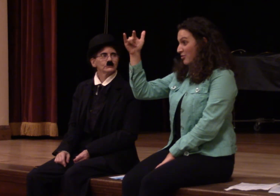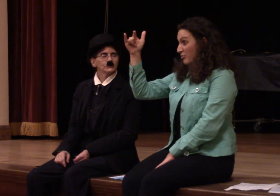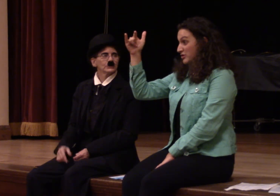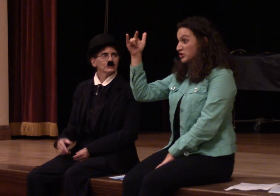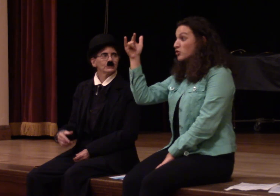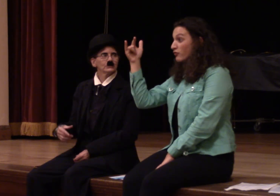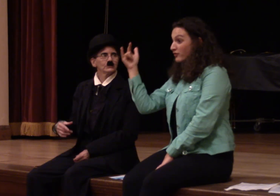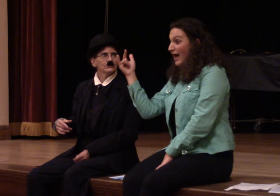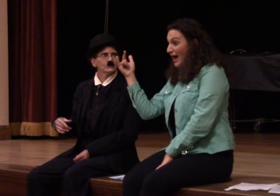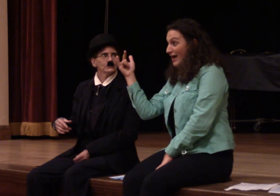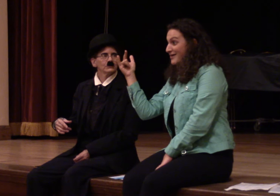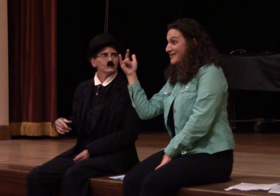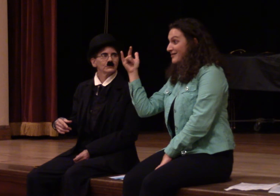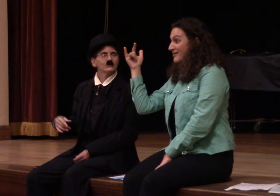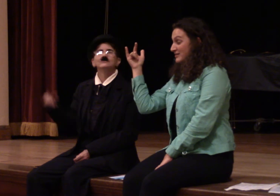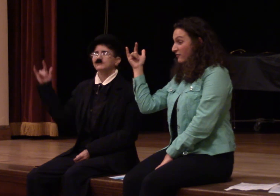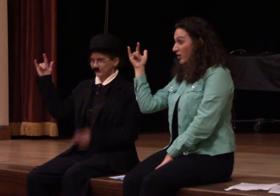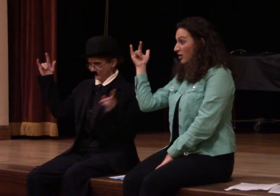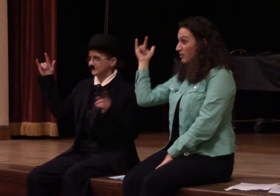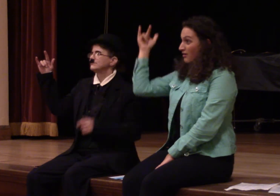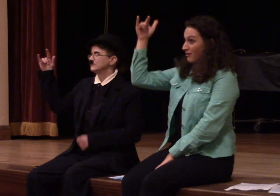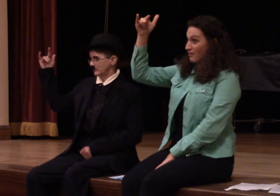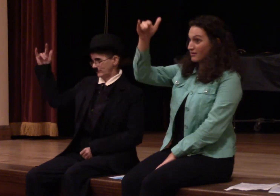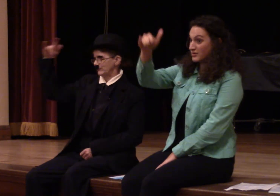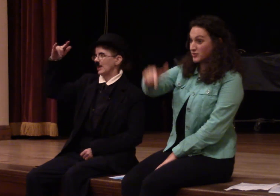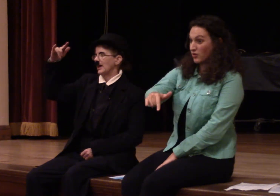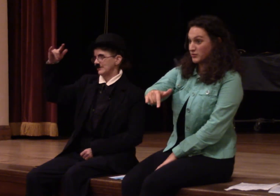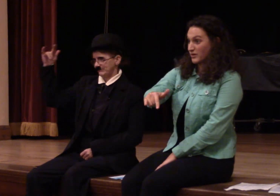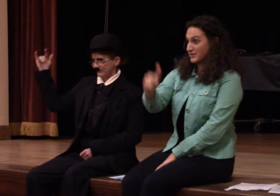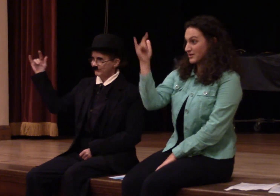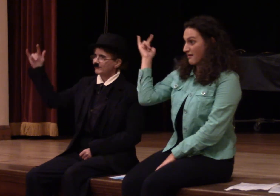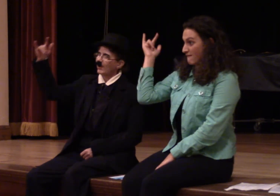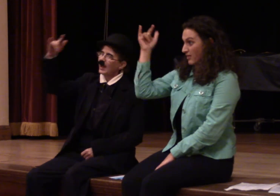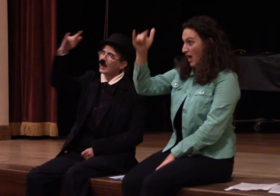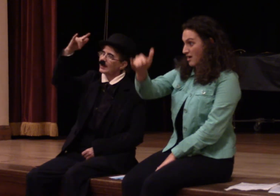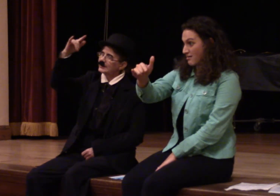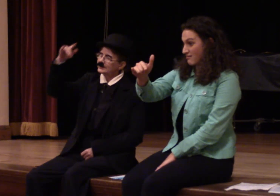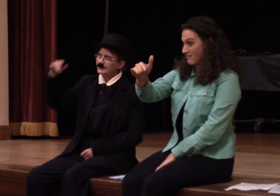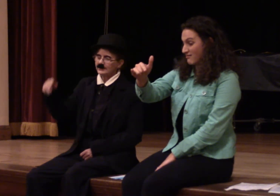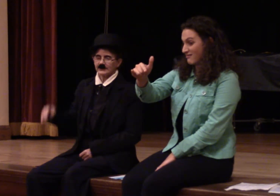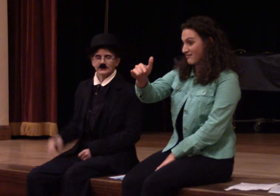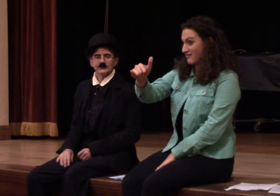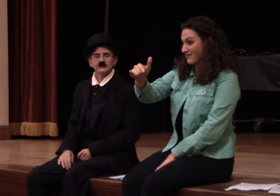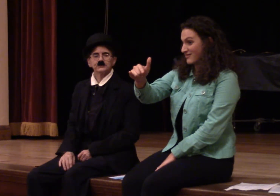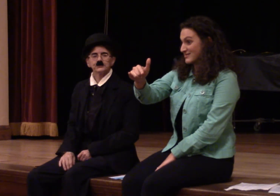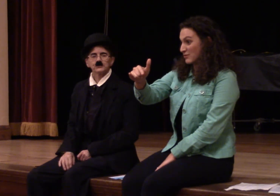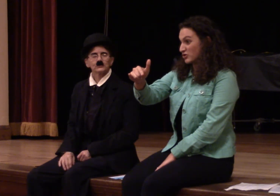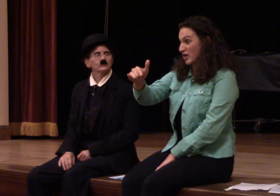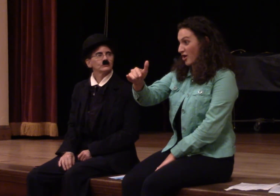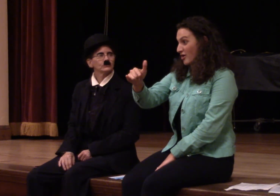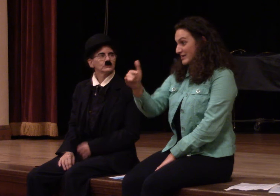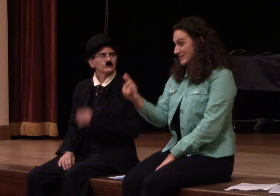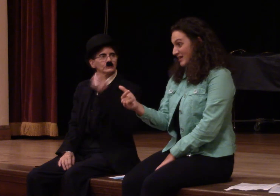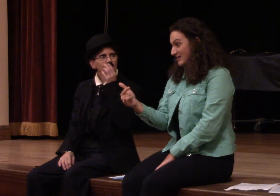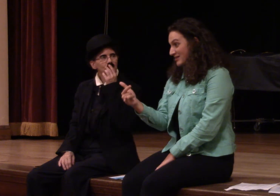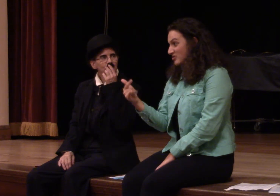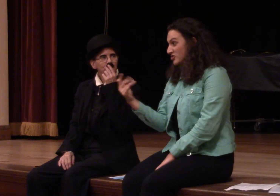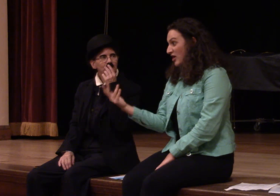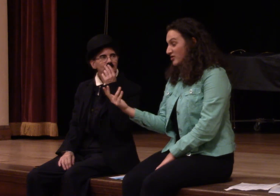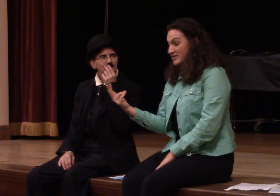But to fly is a verb, so it goes once, fly. Same with chair and sit. Chair is the